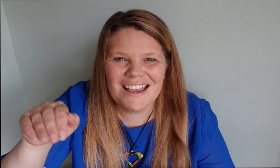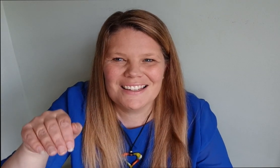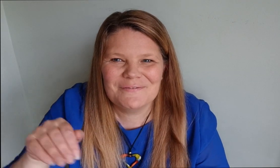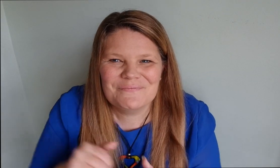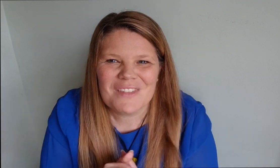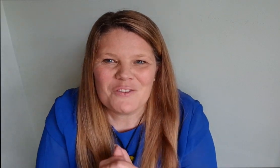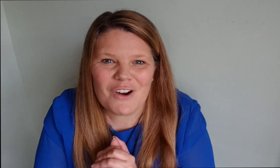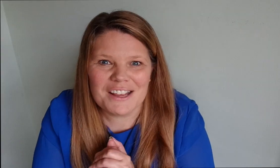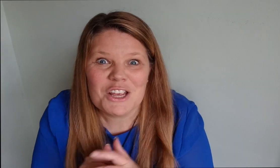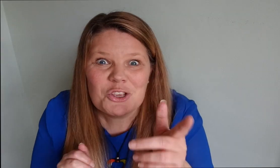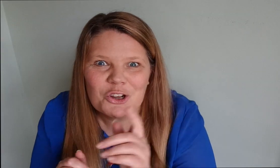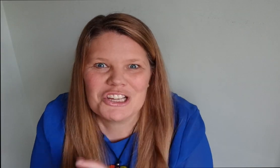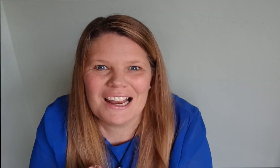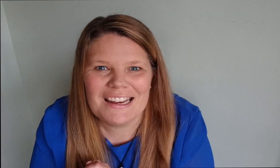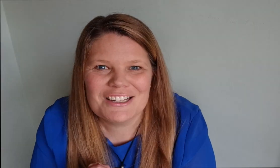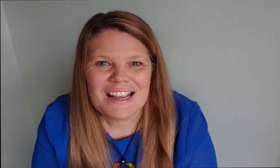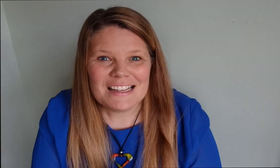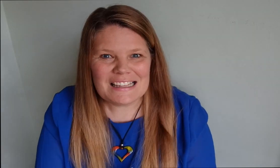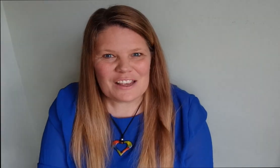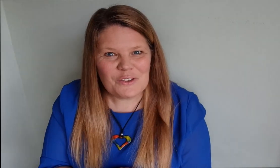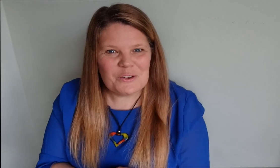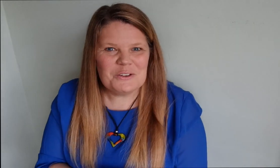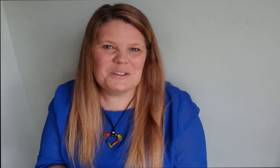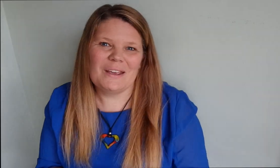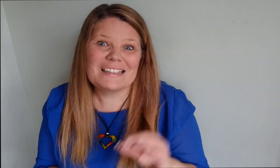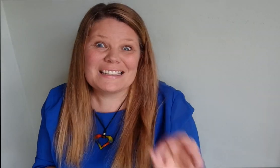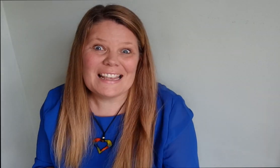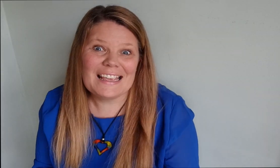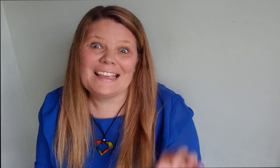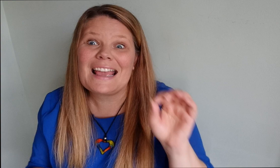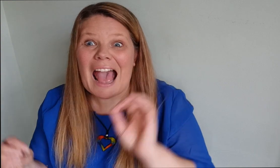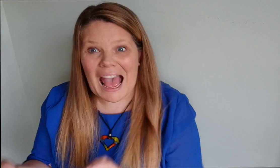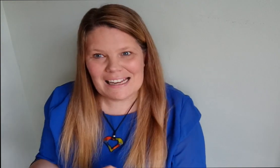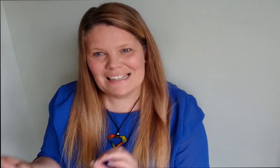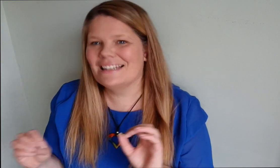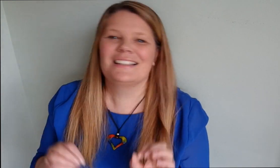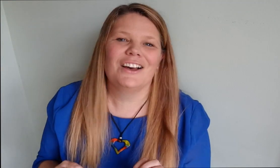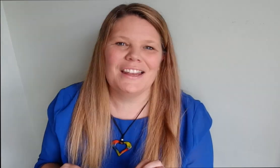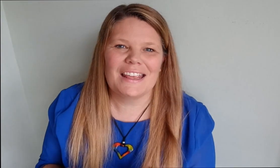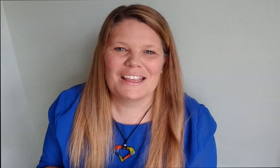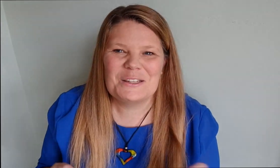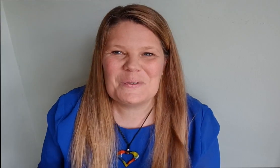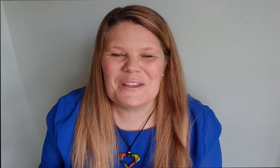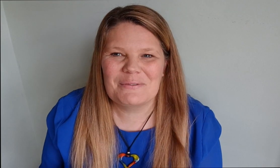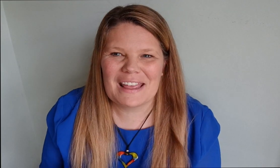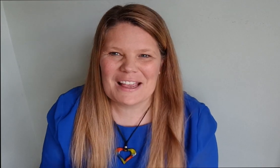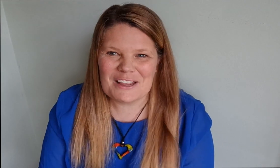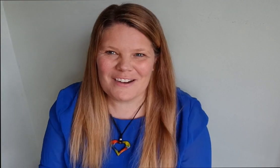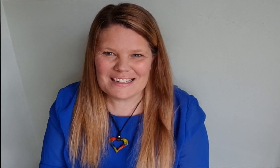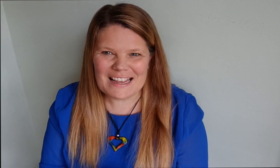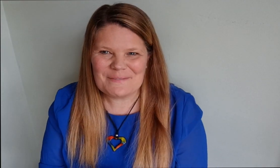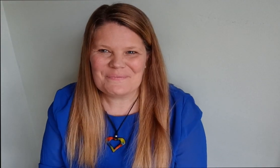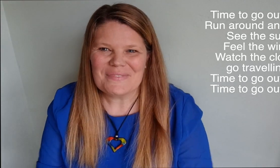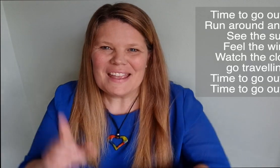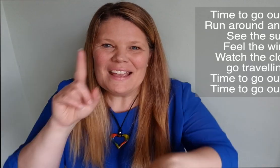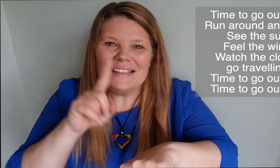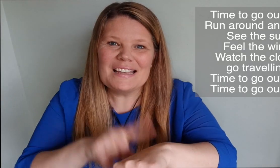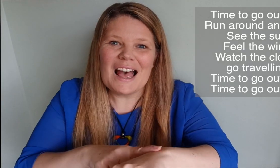outside. Right, your challenge. See if you can do it singing and signing. Do it with me. Are you ready? Time